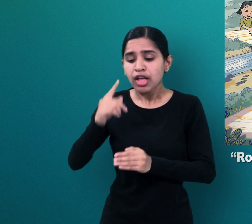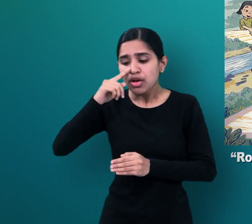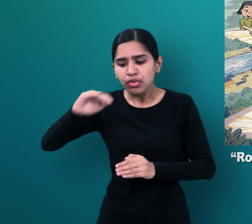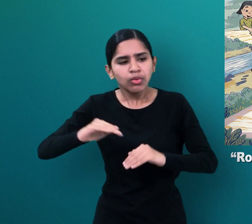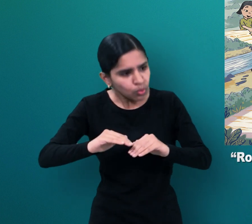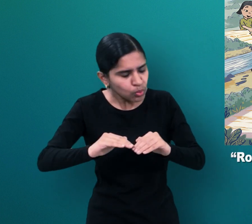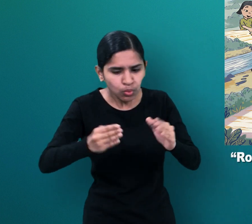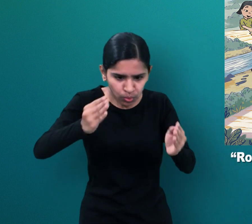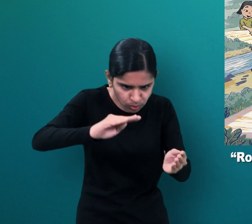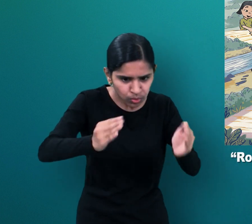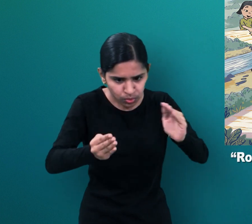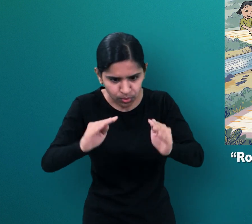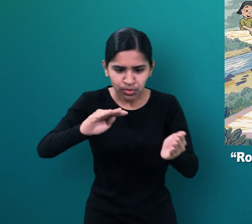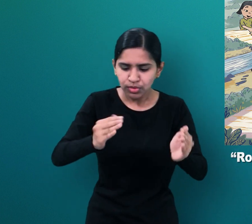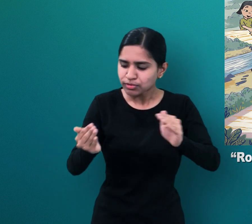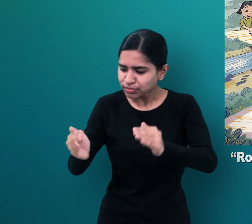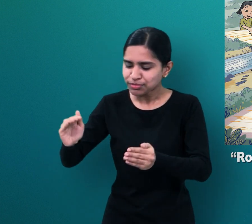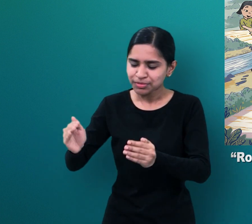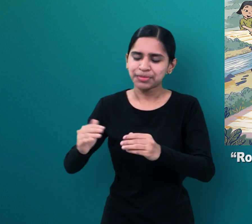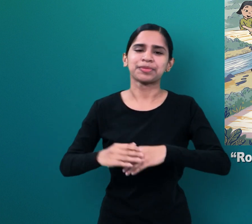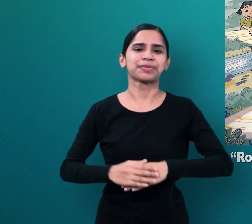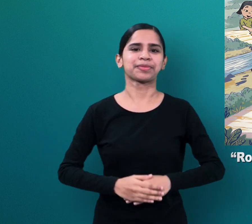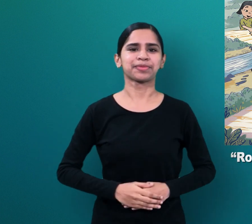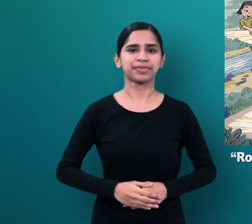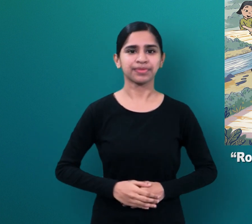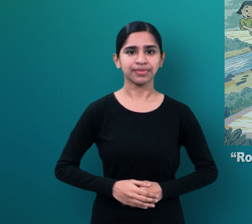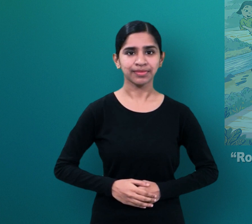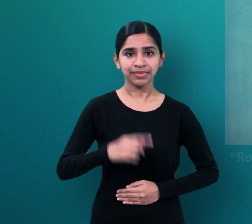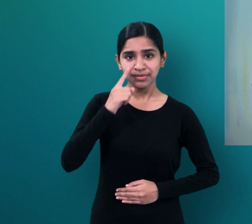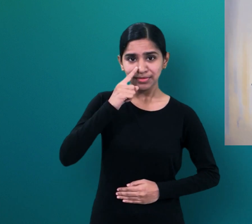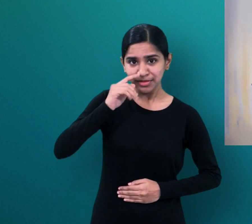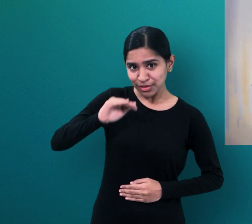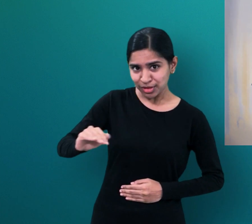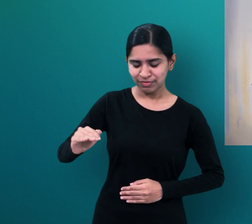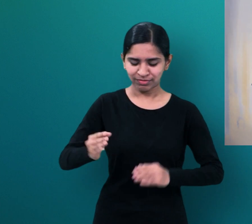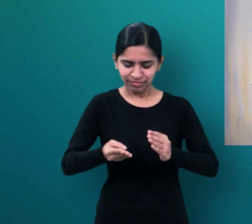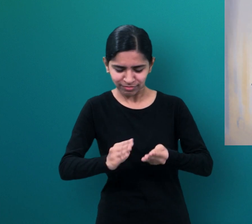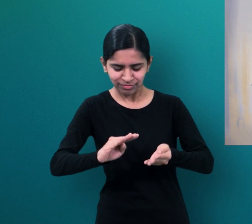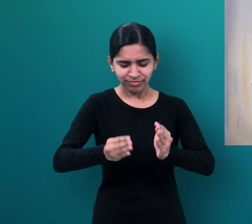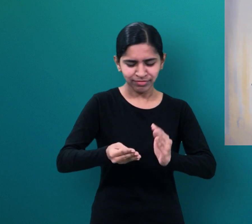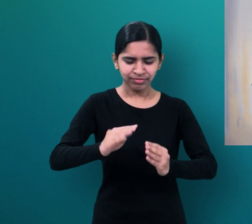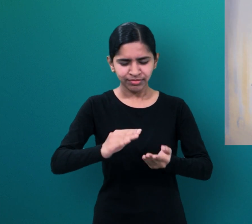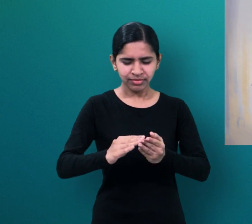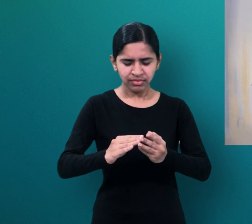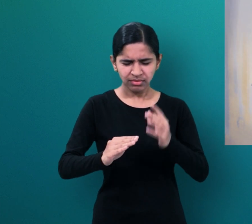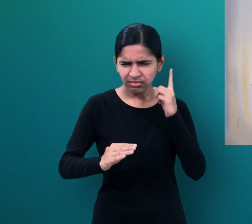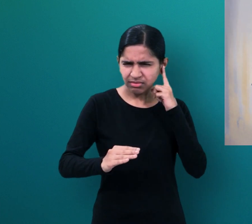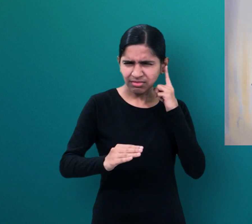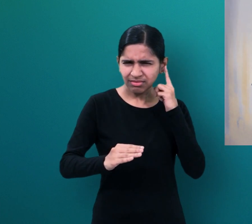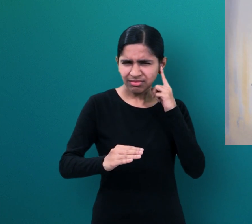"Roll it like this to build the walls of the pot." Aski heard Ambi whisper under her breath and